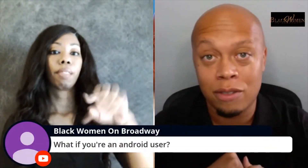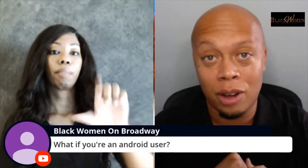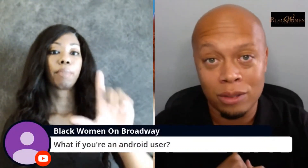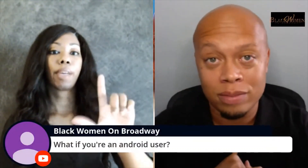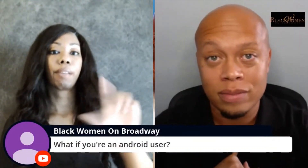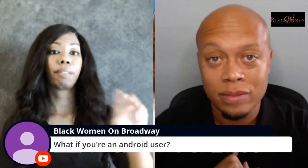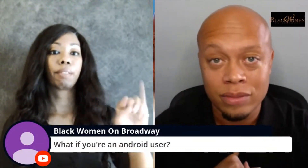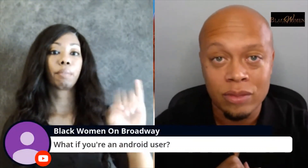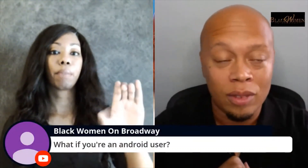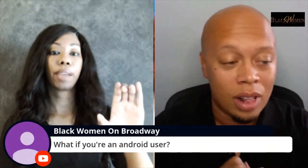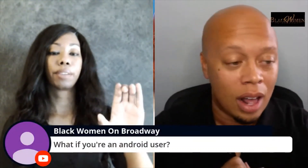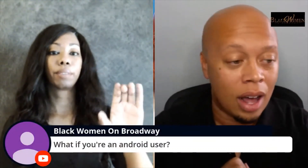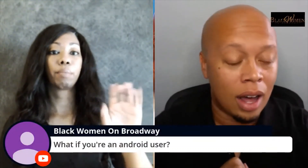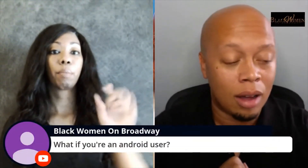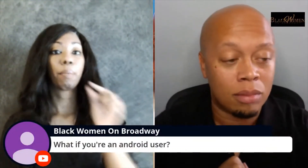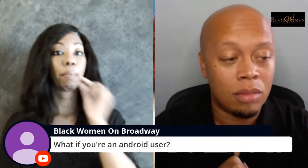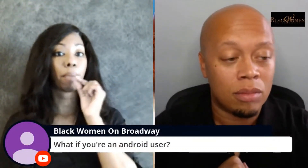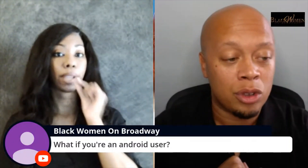the iPhone.